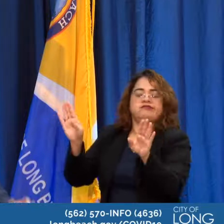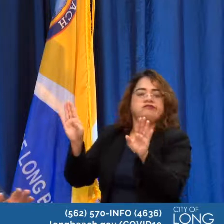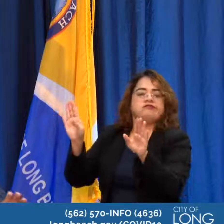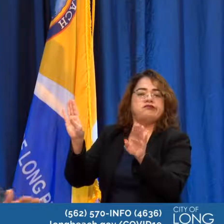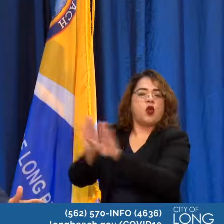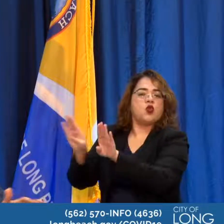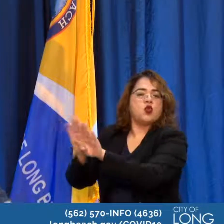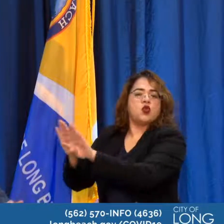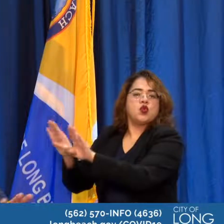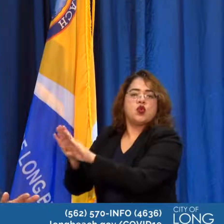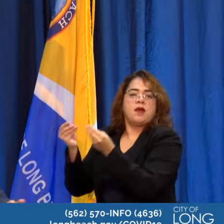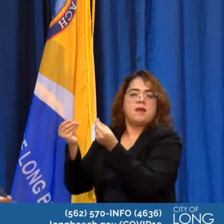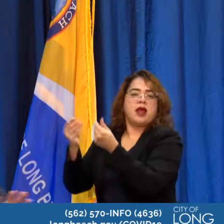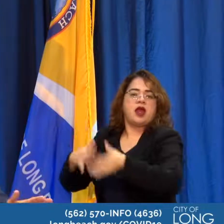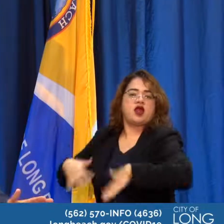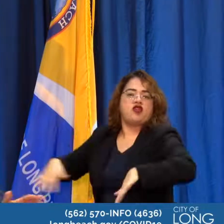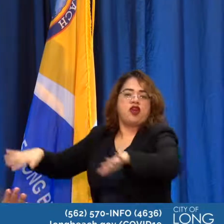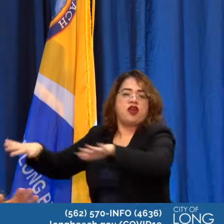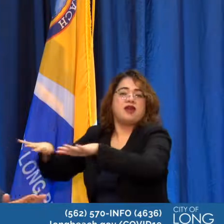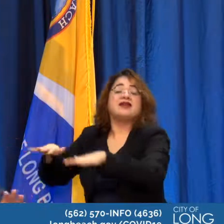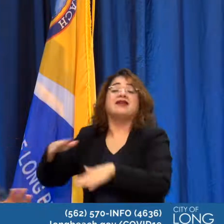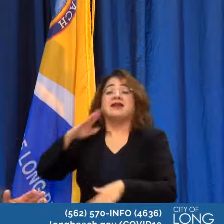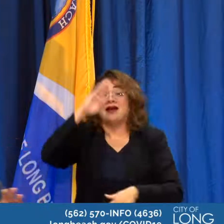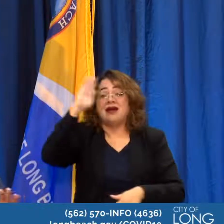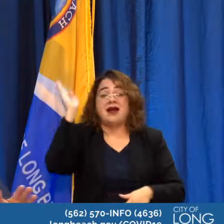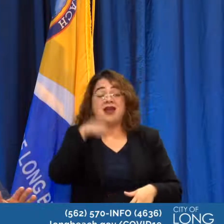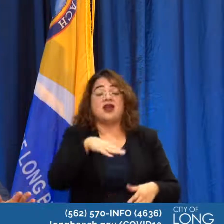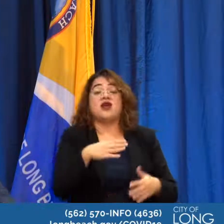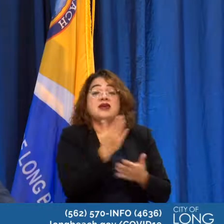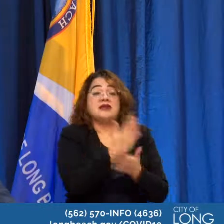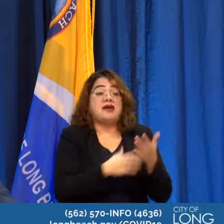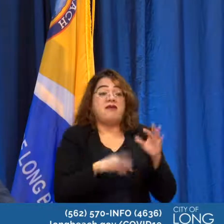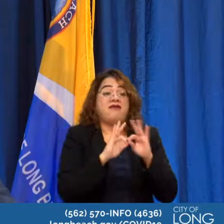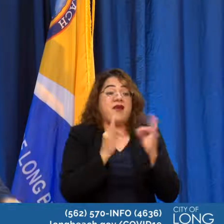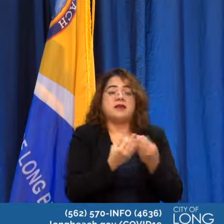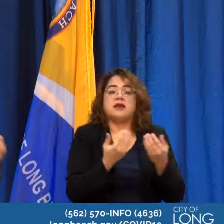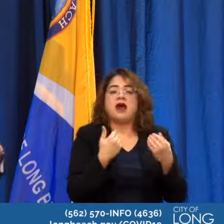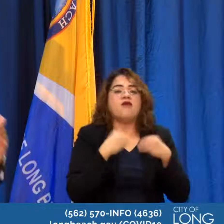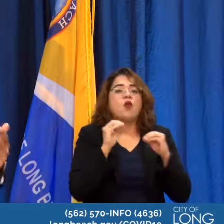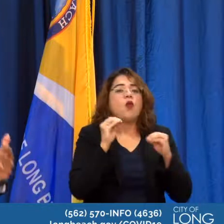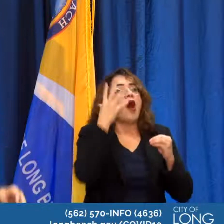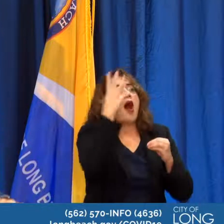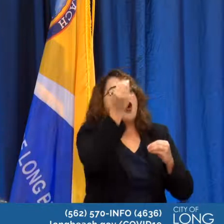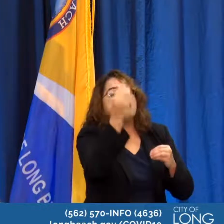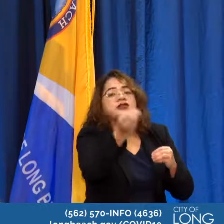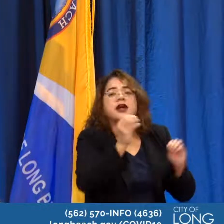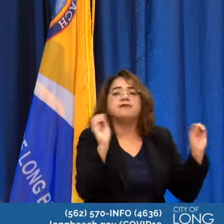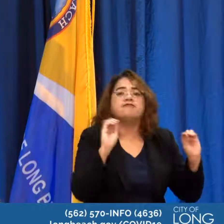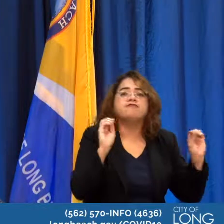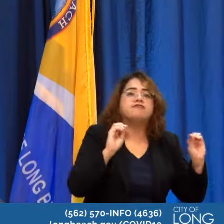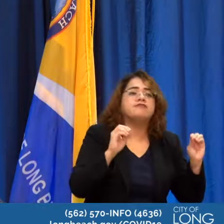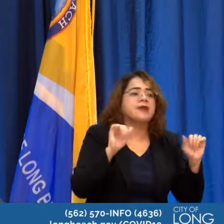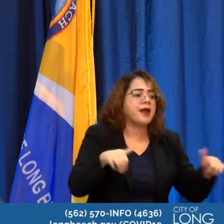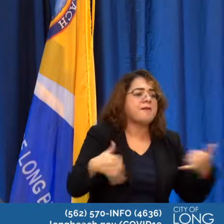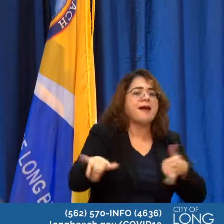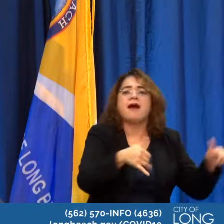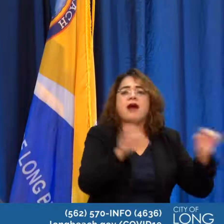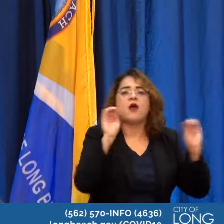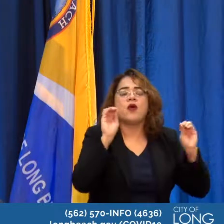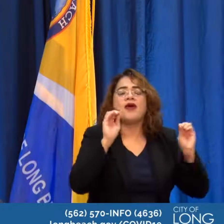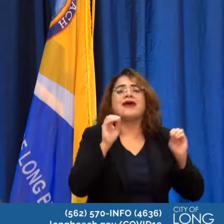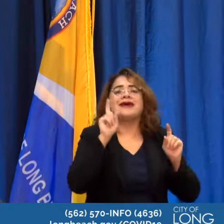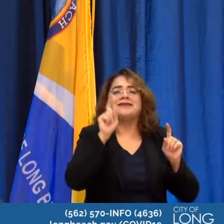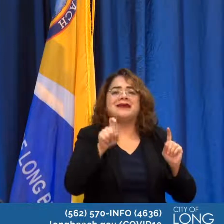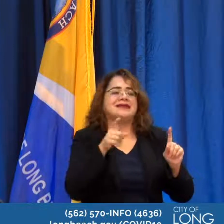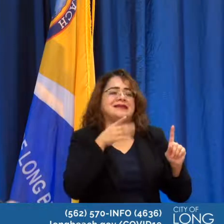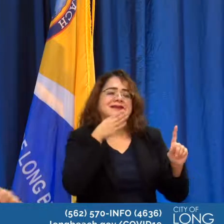know how critical it is for families that don't have access, particularly to any outdoor space, to have some space for their kids. And so we're going to limit those pleas